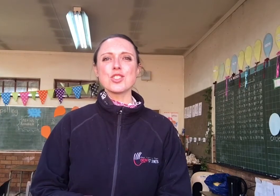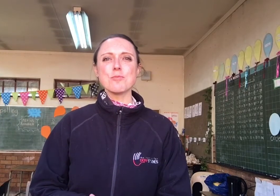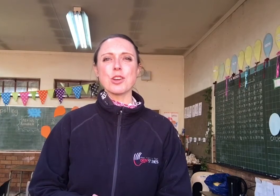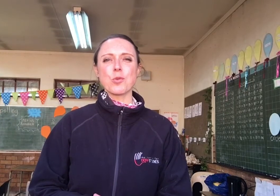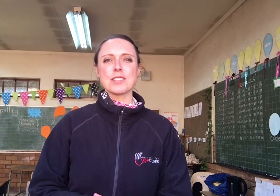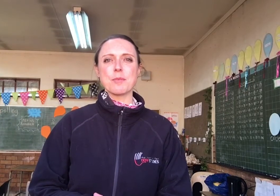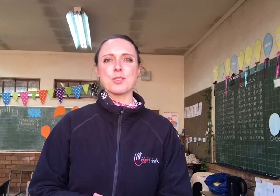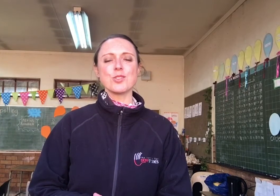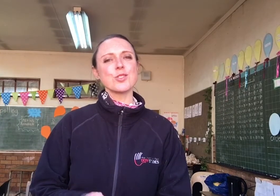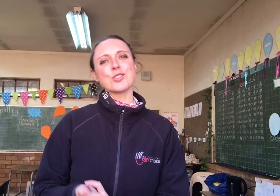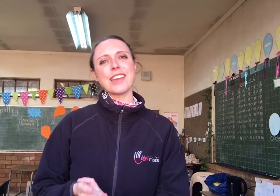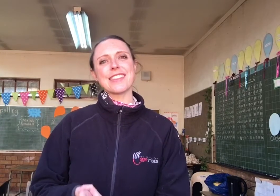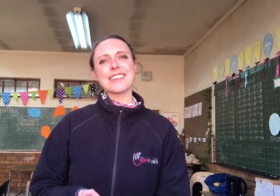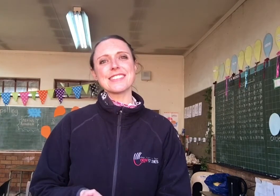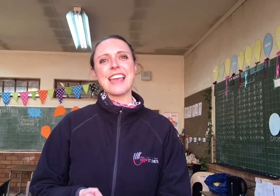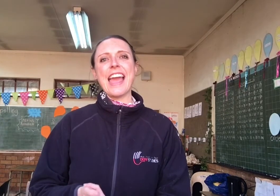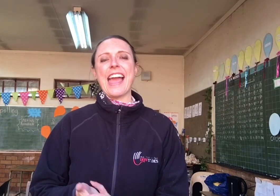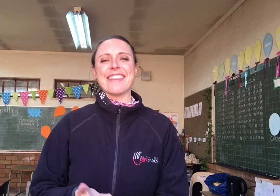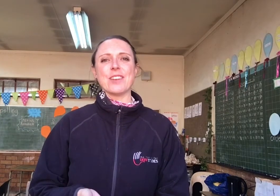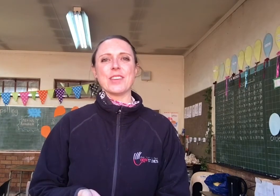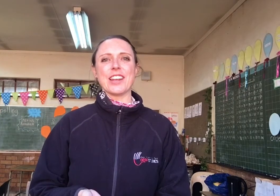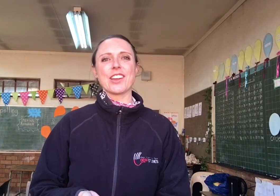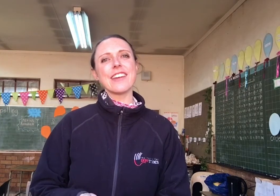on WhatsApp as soon as you get this, and then we can correct them,